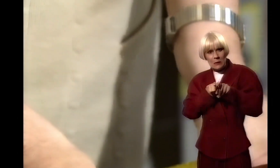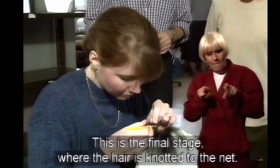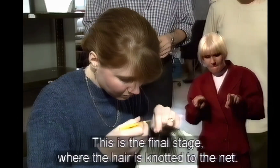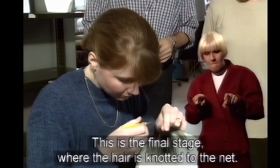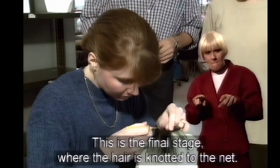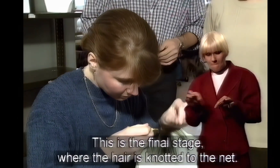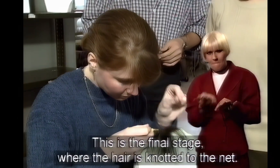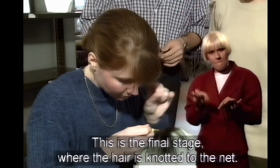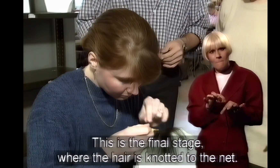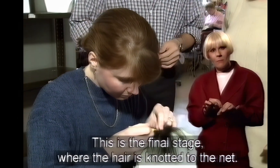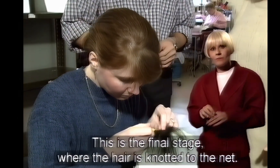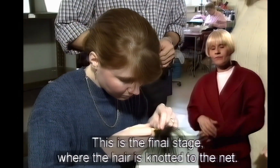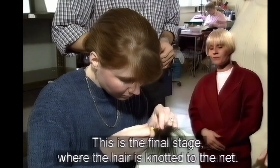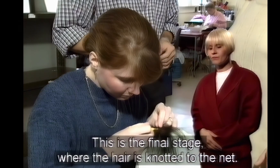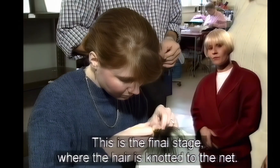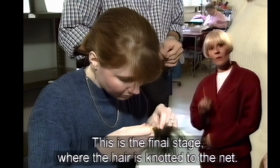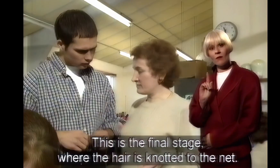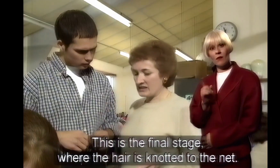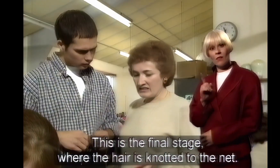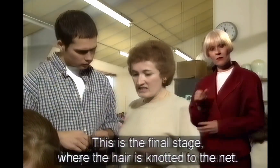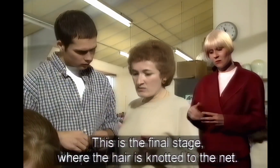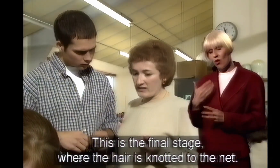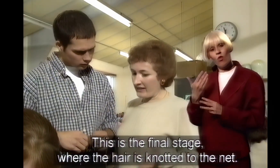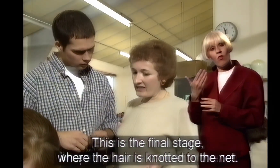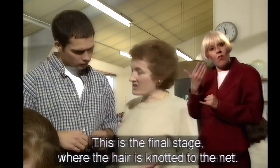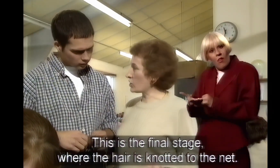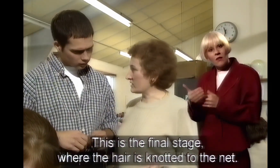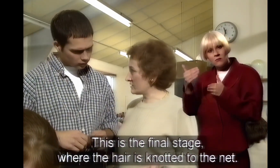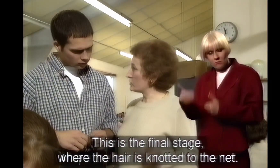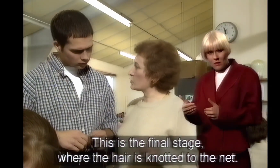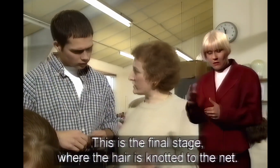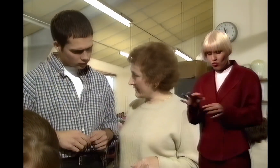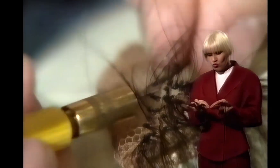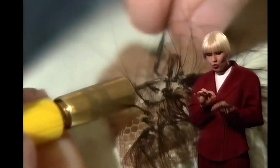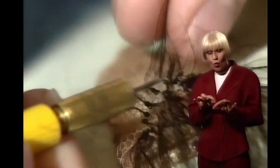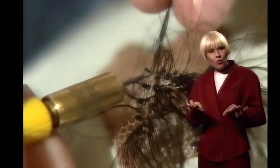This is the third and final stage. This is where the hair is knotted to the net.